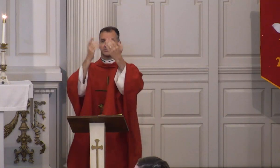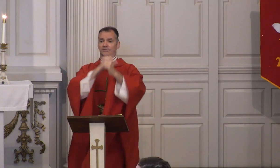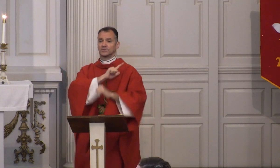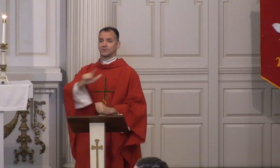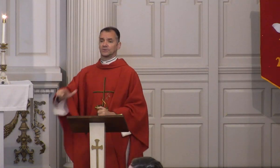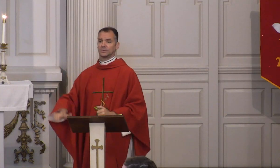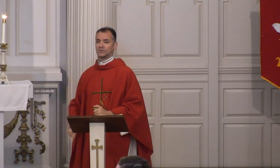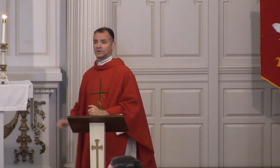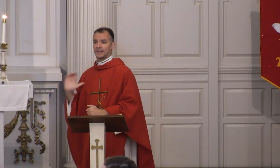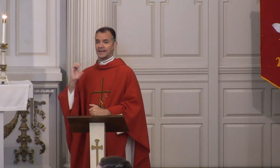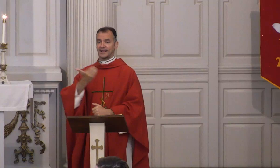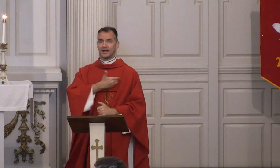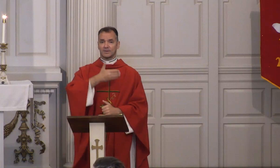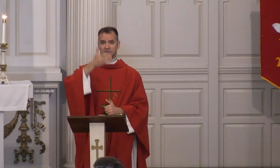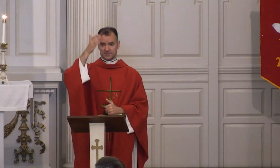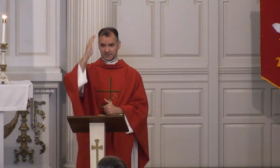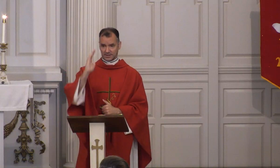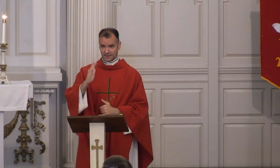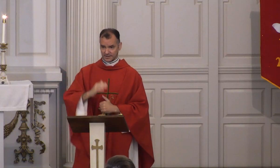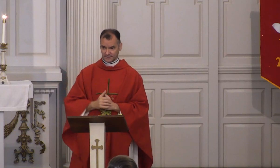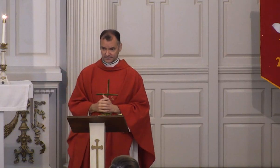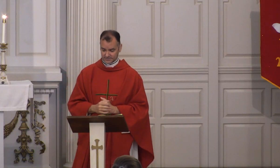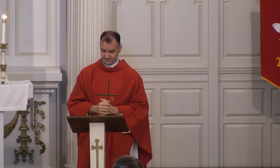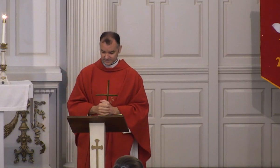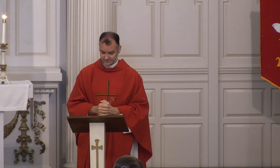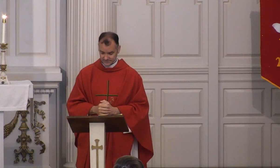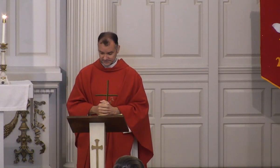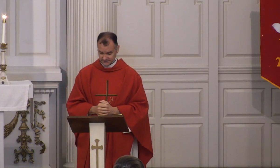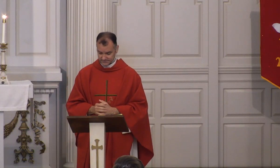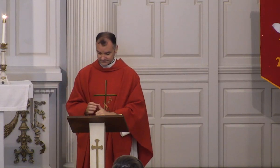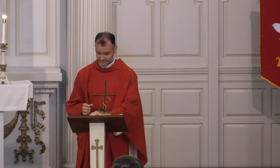and sisters, to pray for me to the Lord our God.